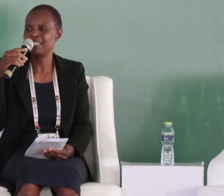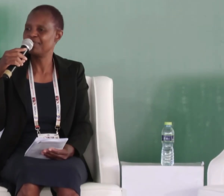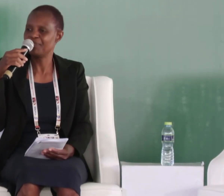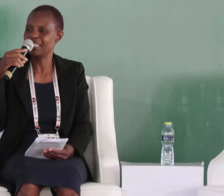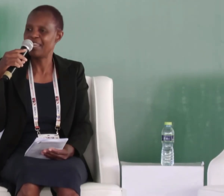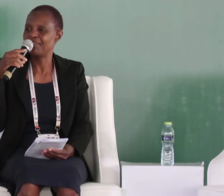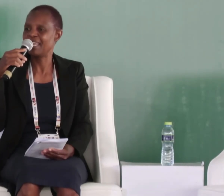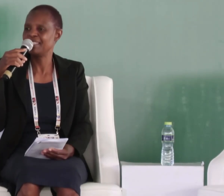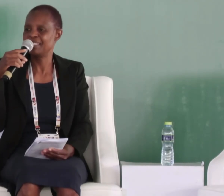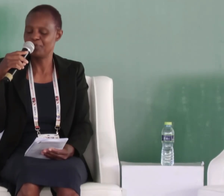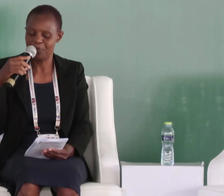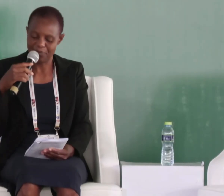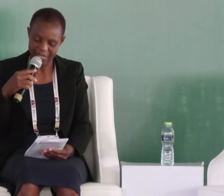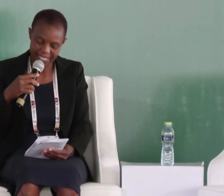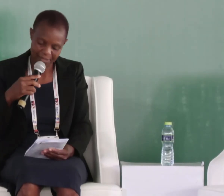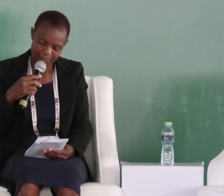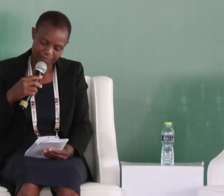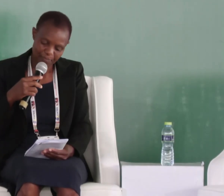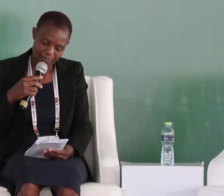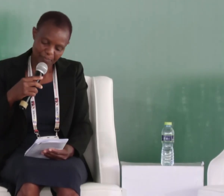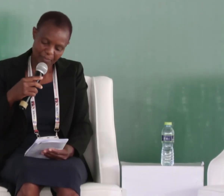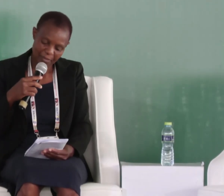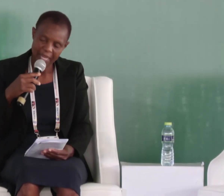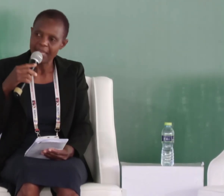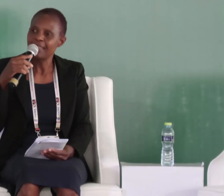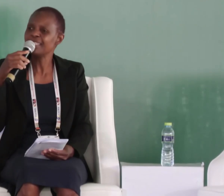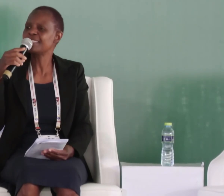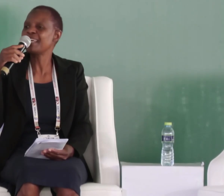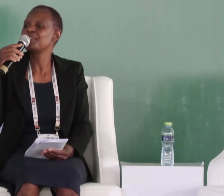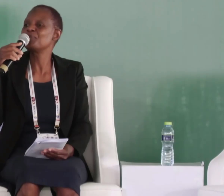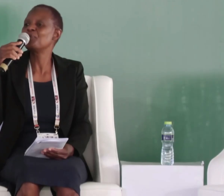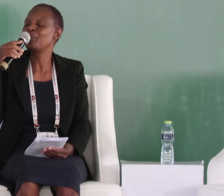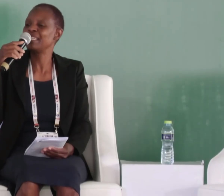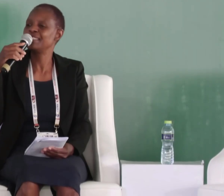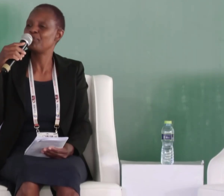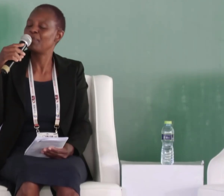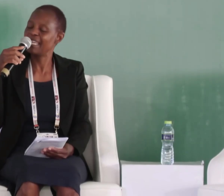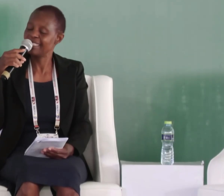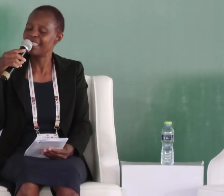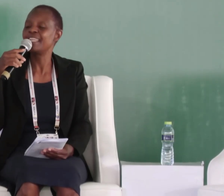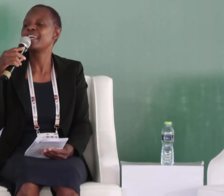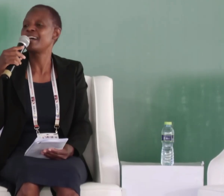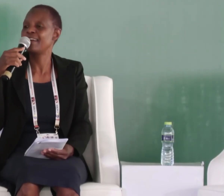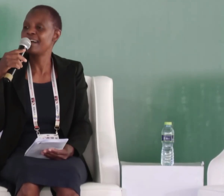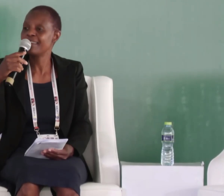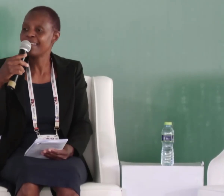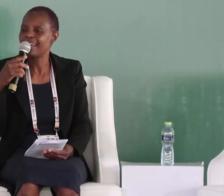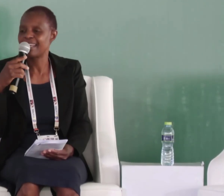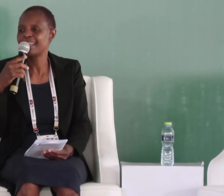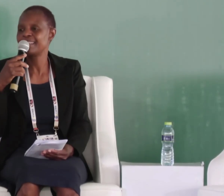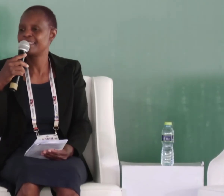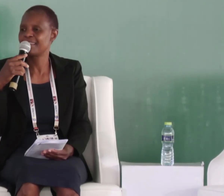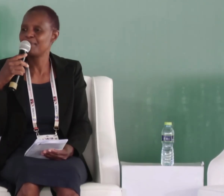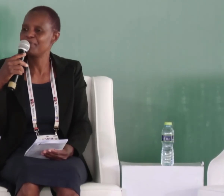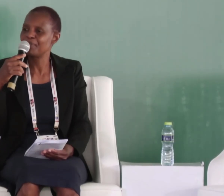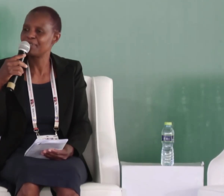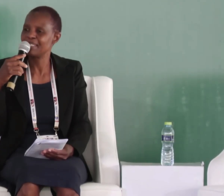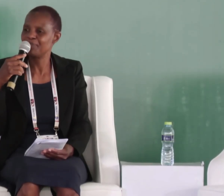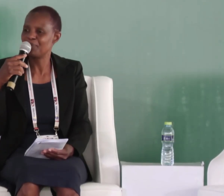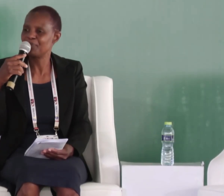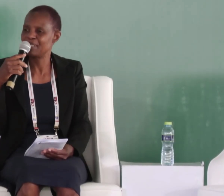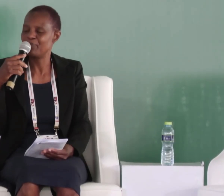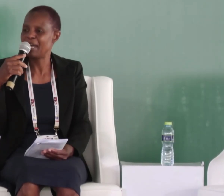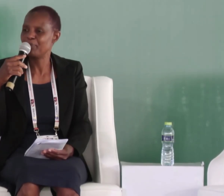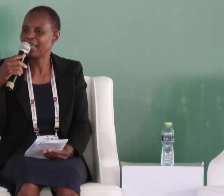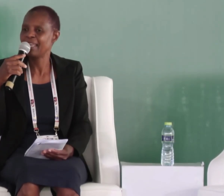we did not have any seroconverter. This study took place in Harare. Harare is the capital city